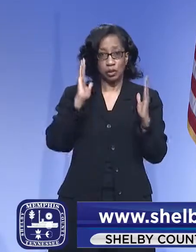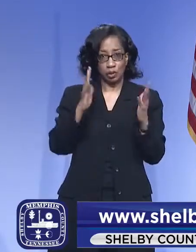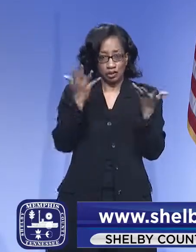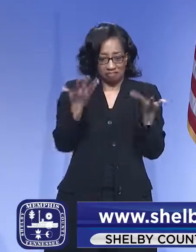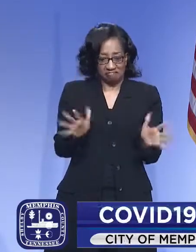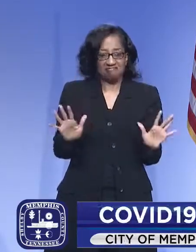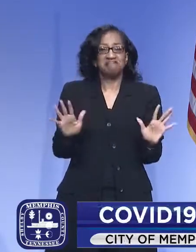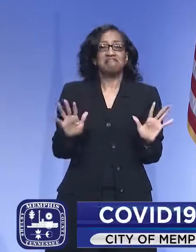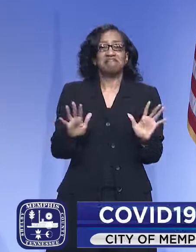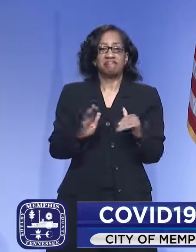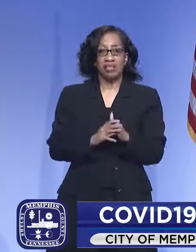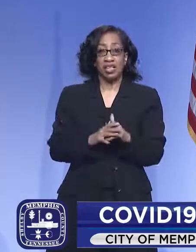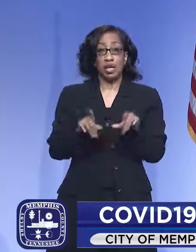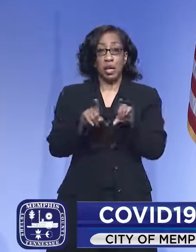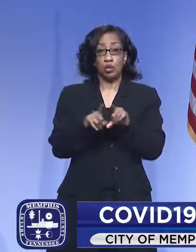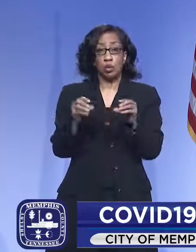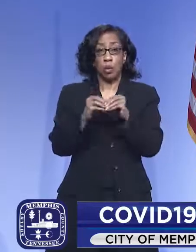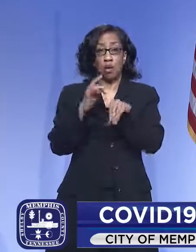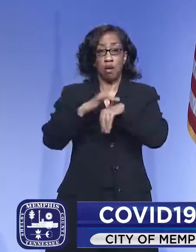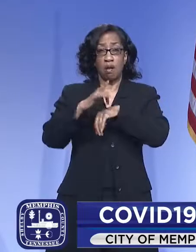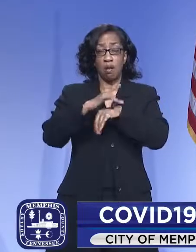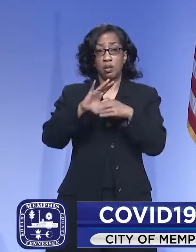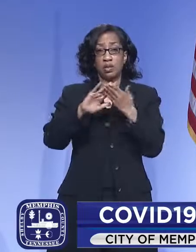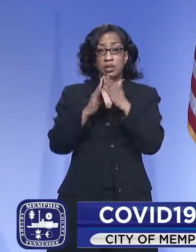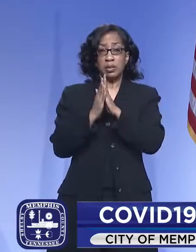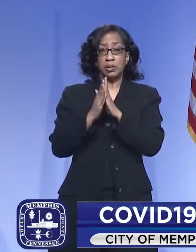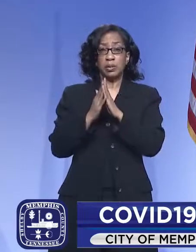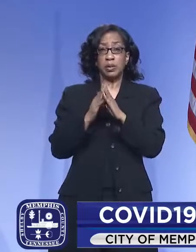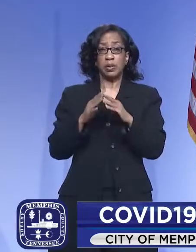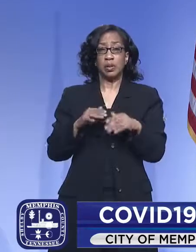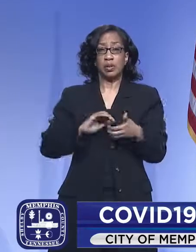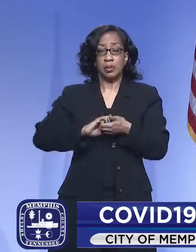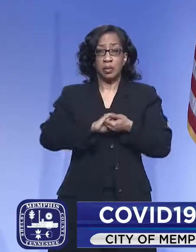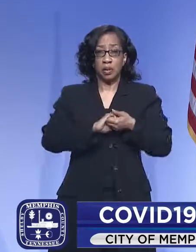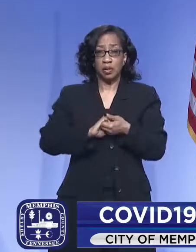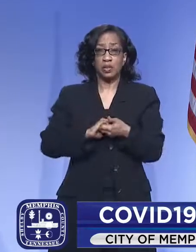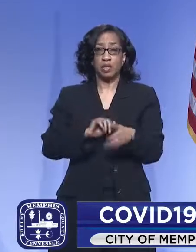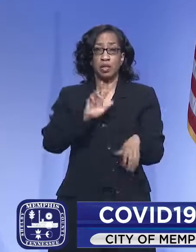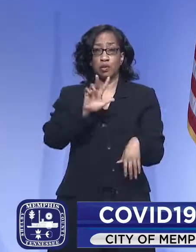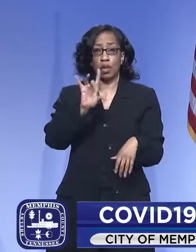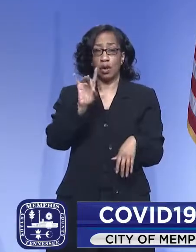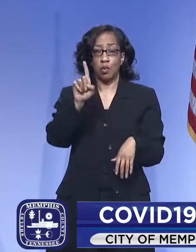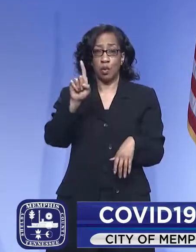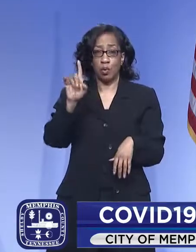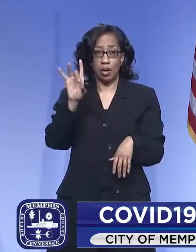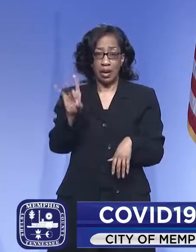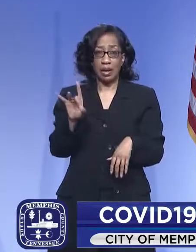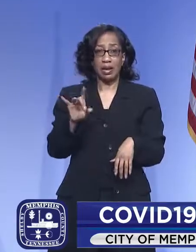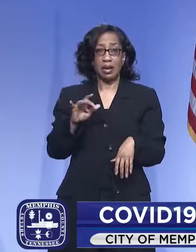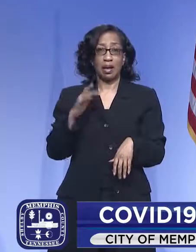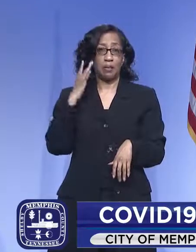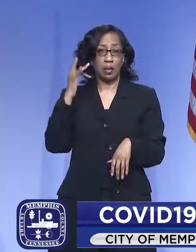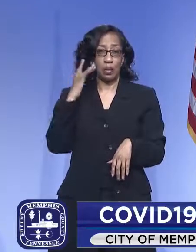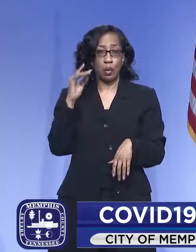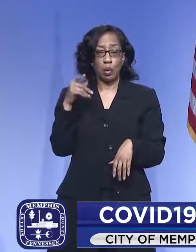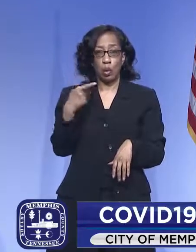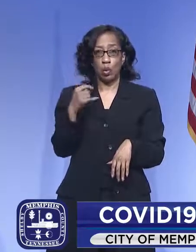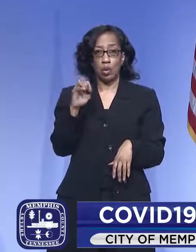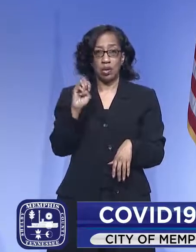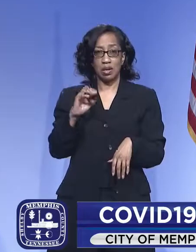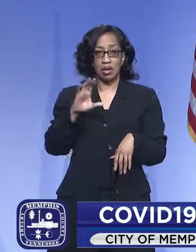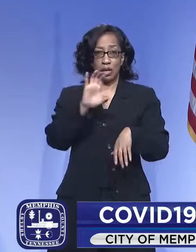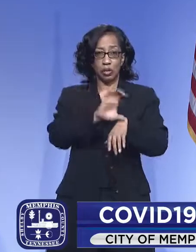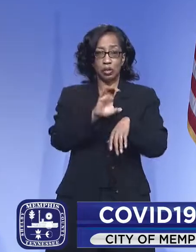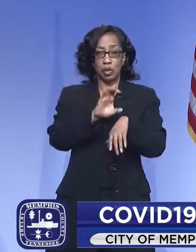doses with our community partners at the Healing Center in the 38118 area, at the Golden Gate Church in the North Memphis and